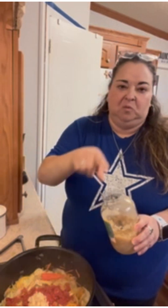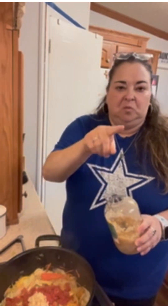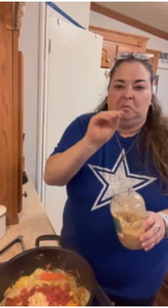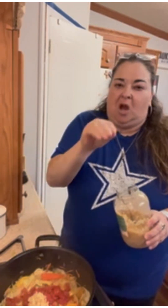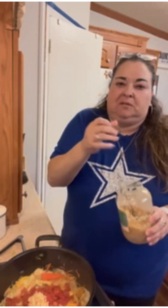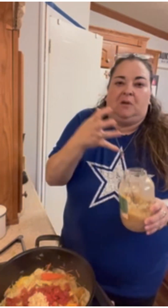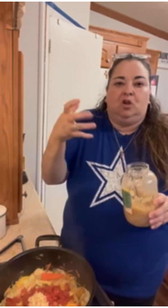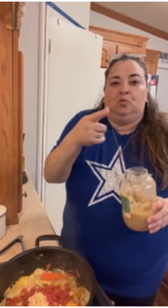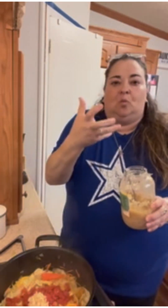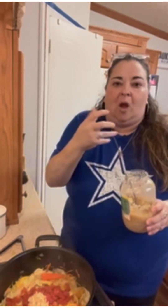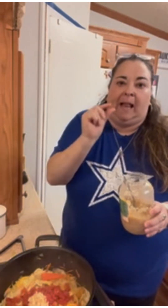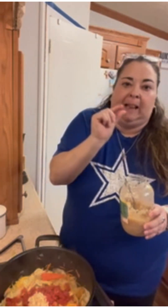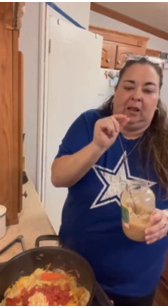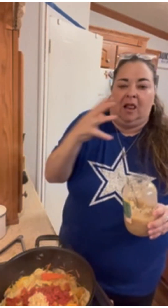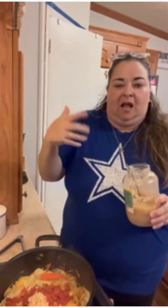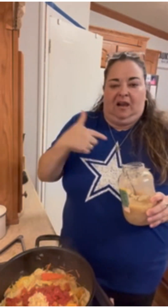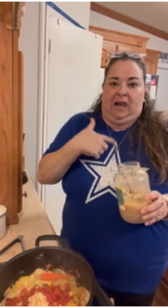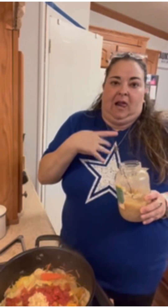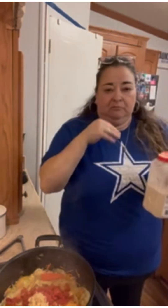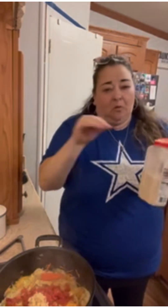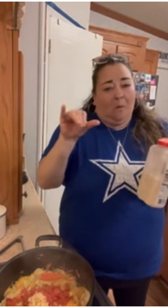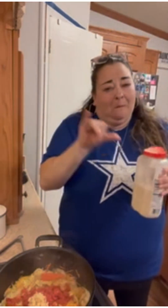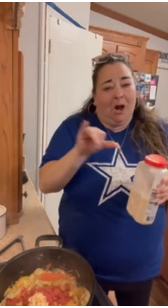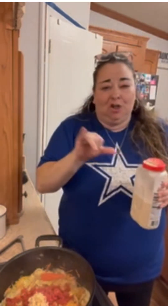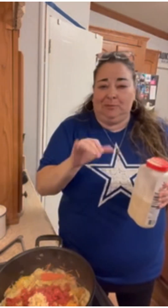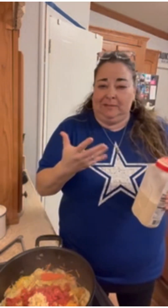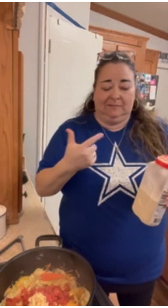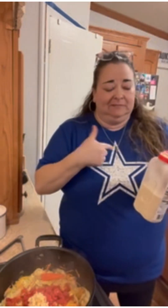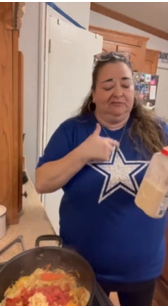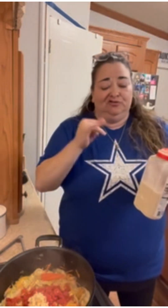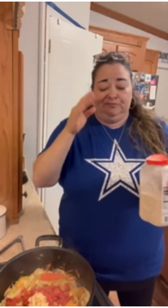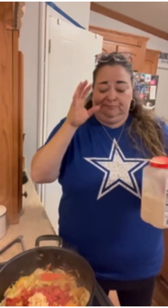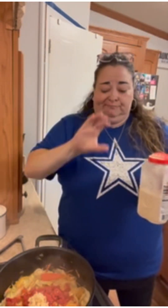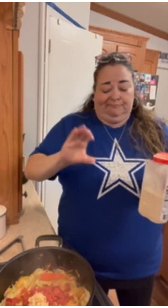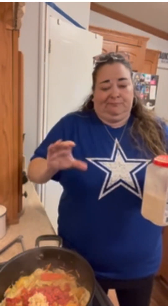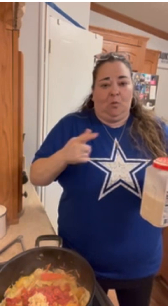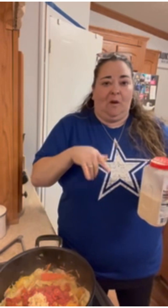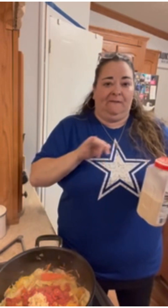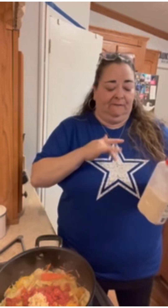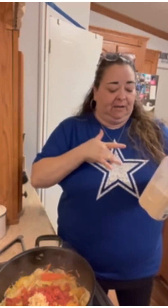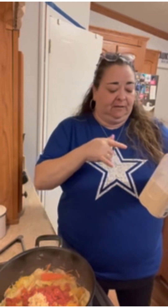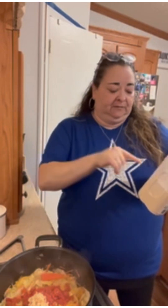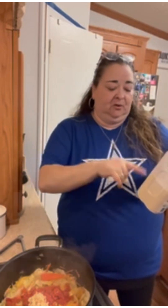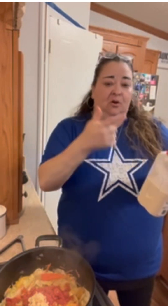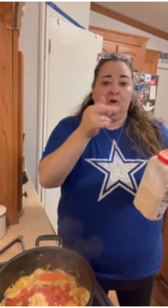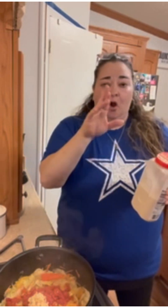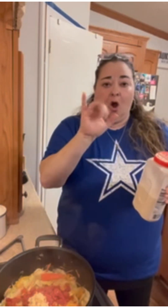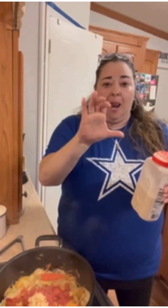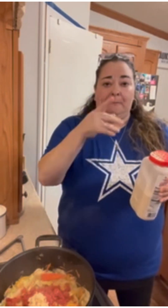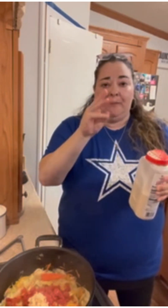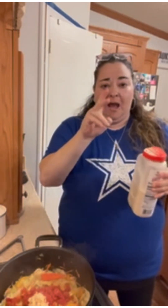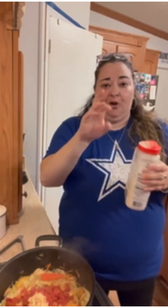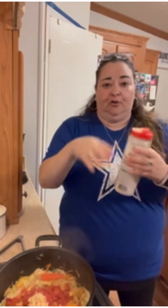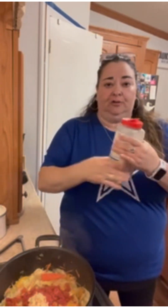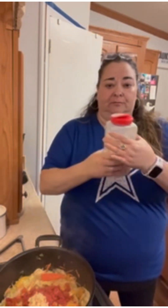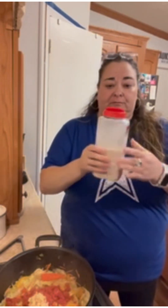Garlic. You can put as much minced garlic as you want. I like a lot. I don't use measurements, so I do what I feel. This is